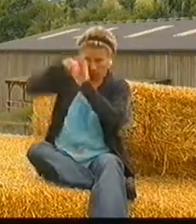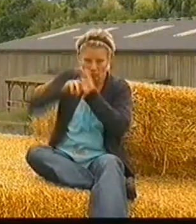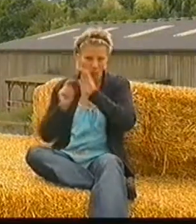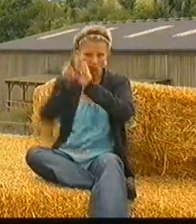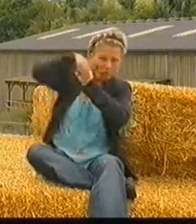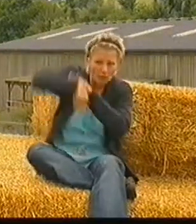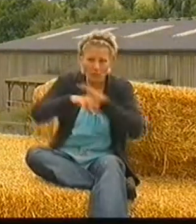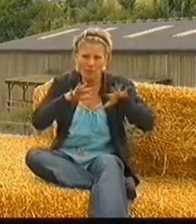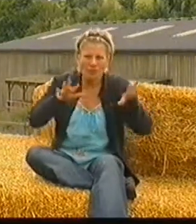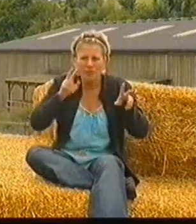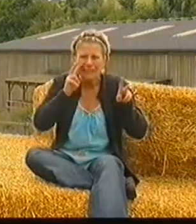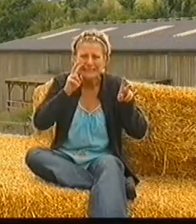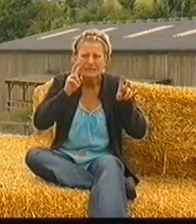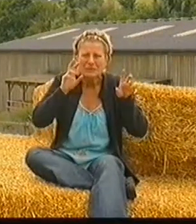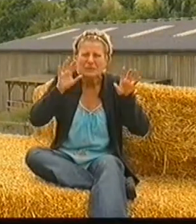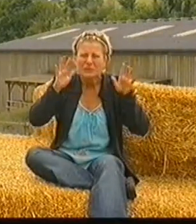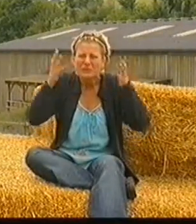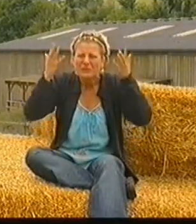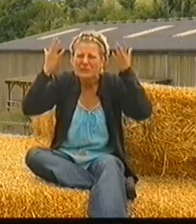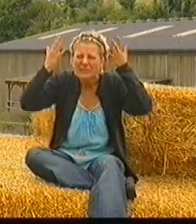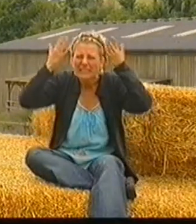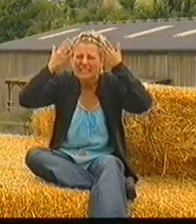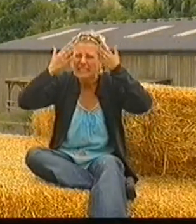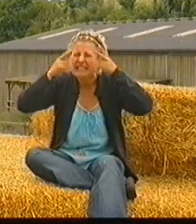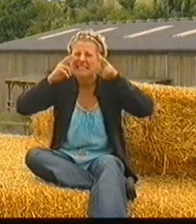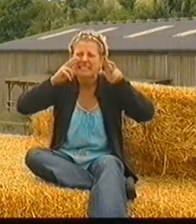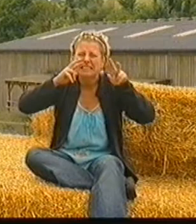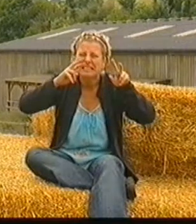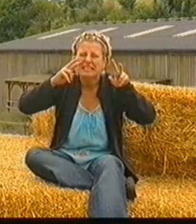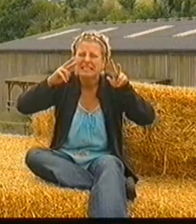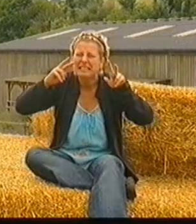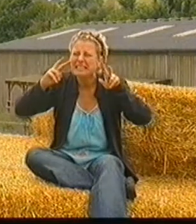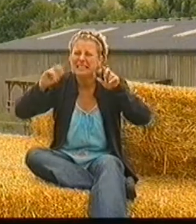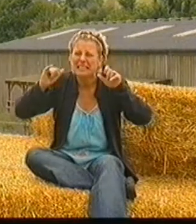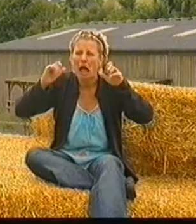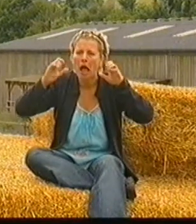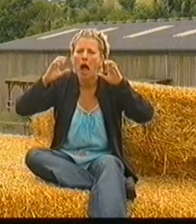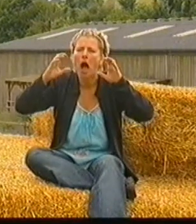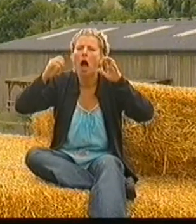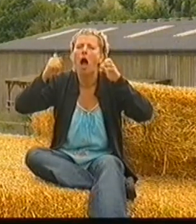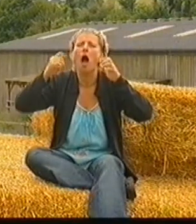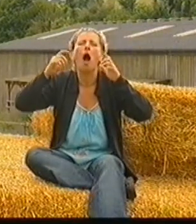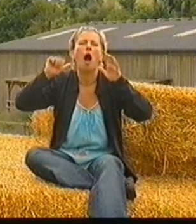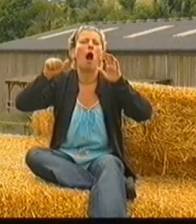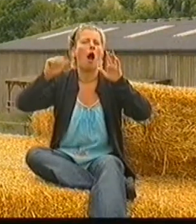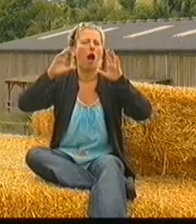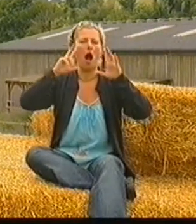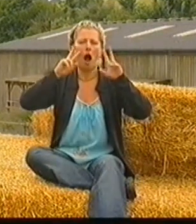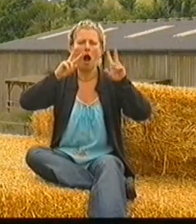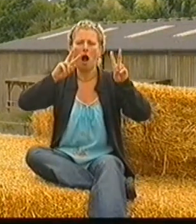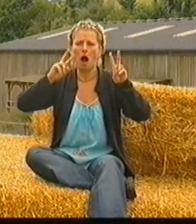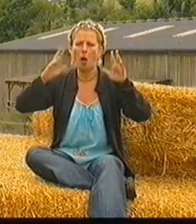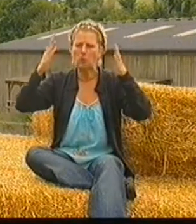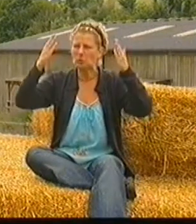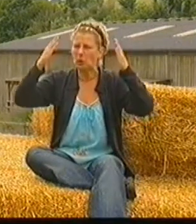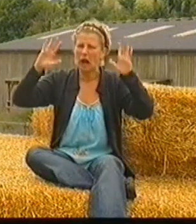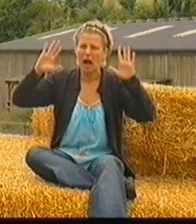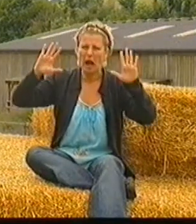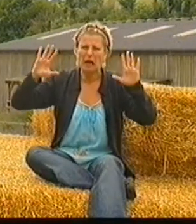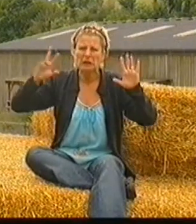Badger and the smallest fox followed him in and peered into the half-darkness. As their eyes became accustomed to the gloom,